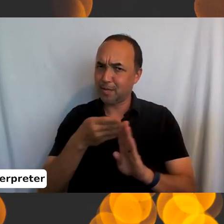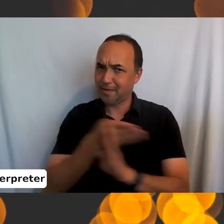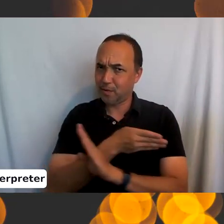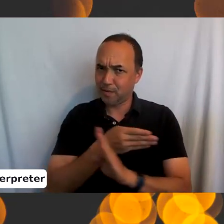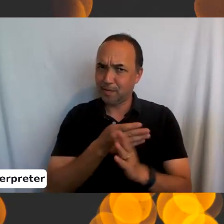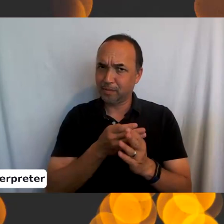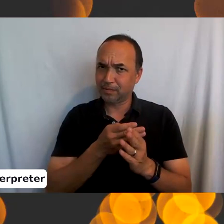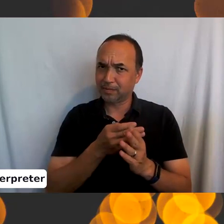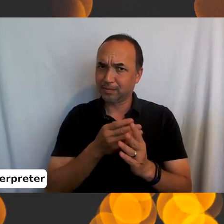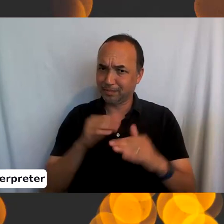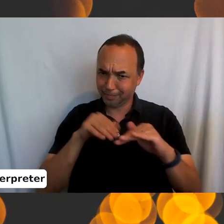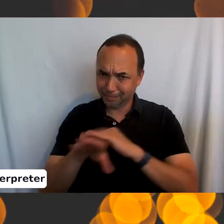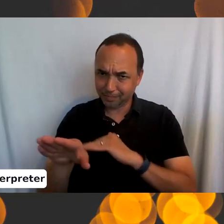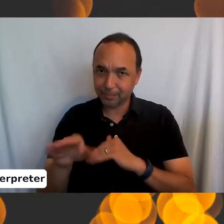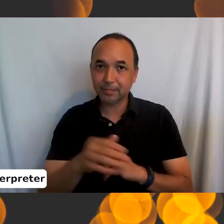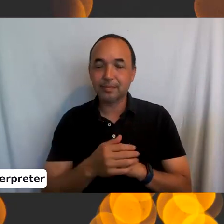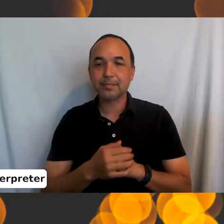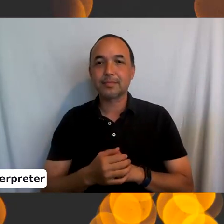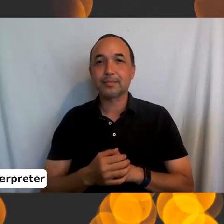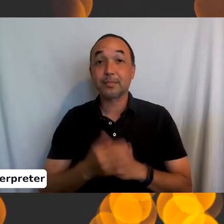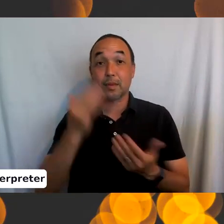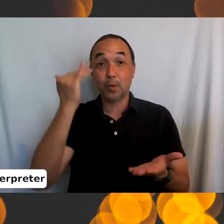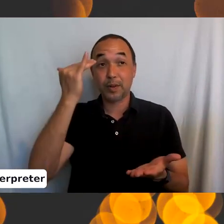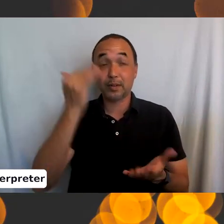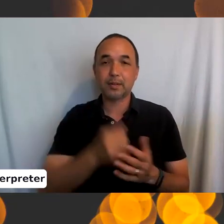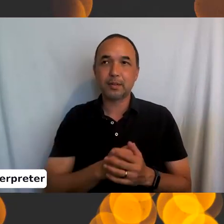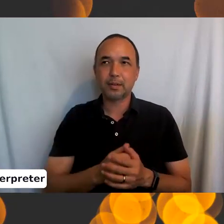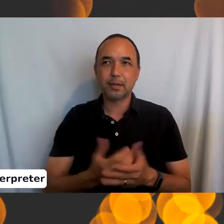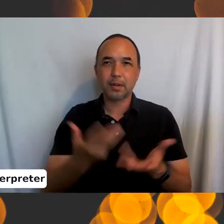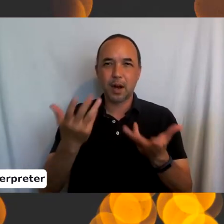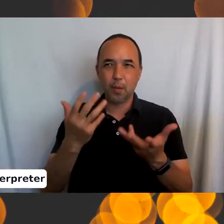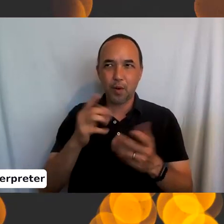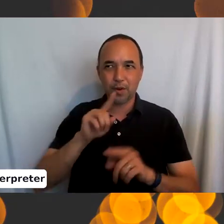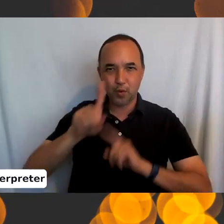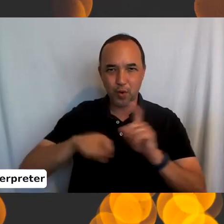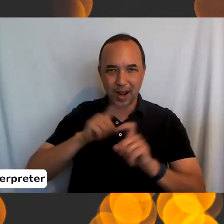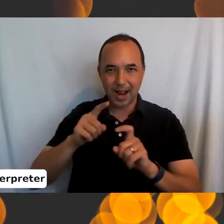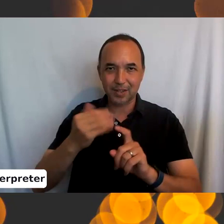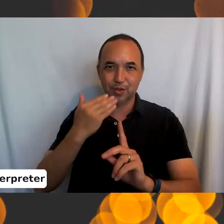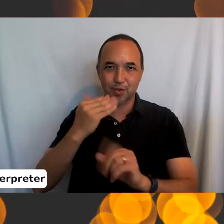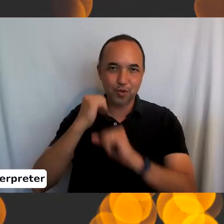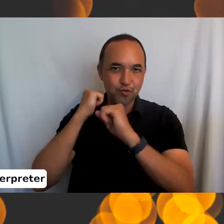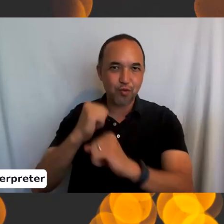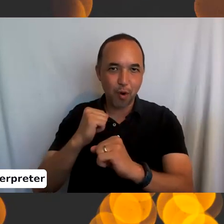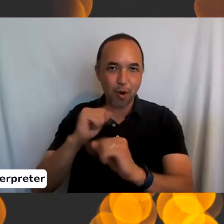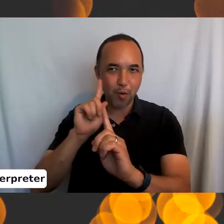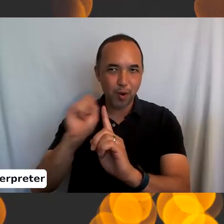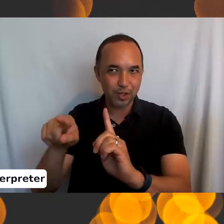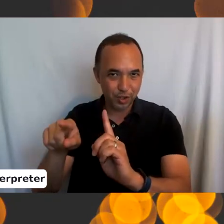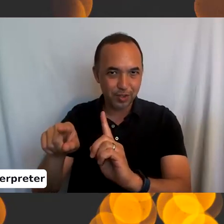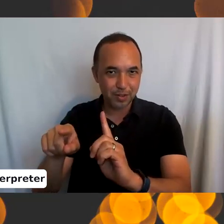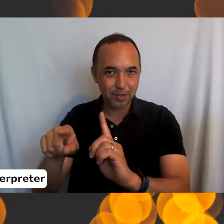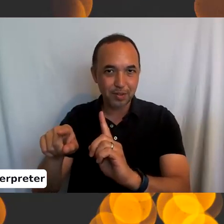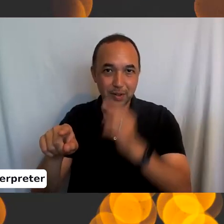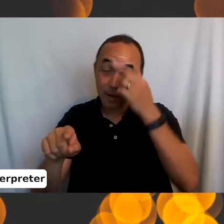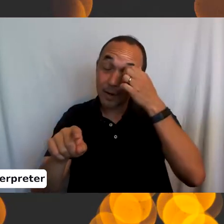because, it's because I want to be able to ask triggering questions that are going to get answers. But also sometimes I'll